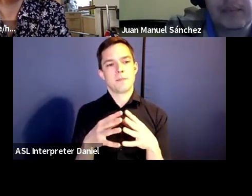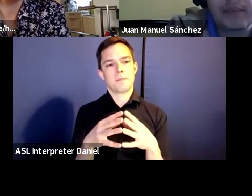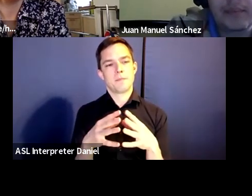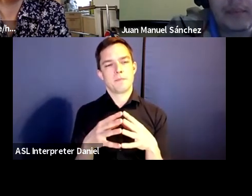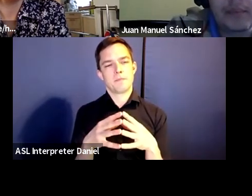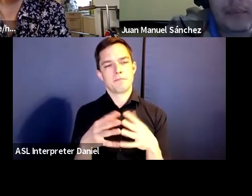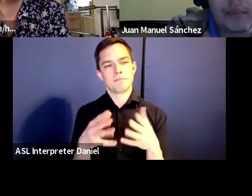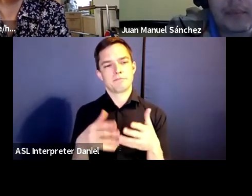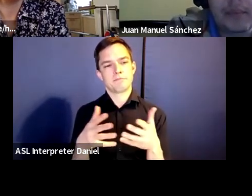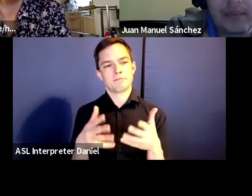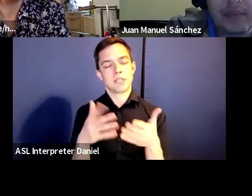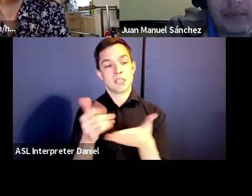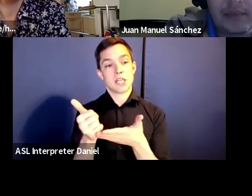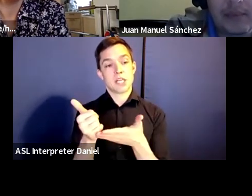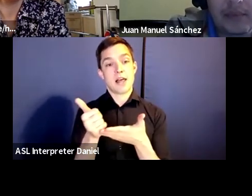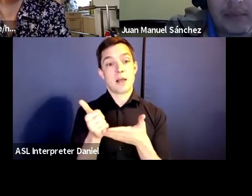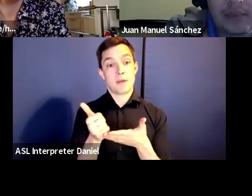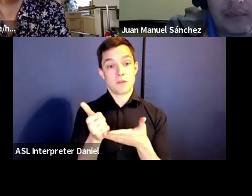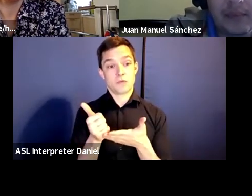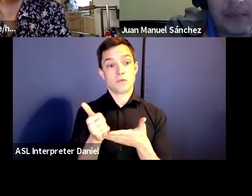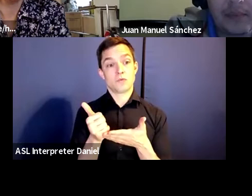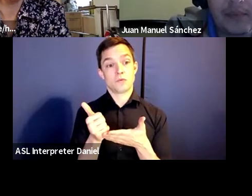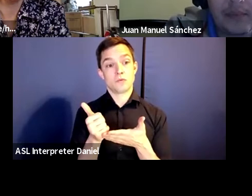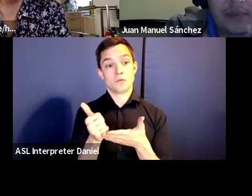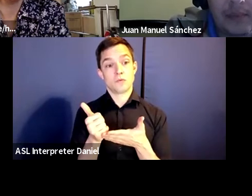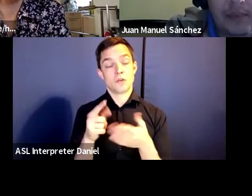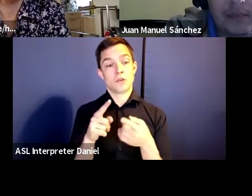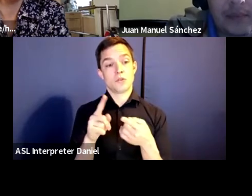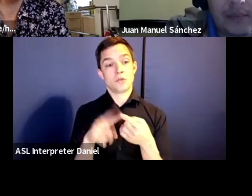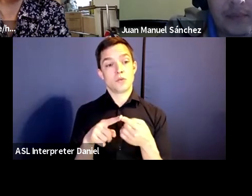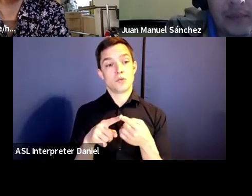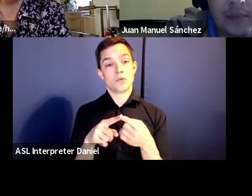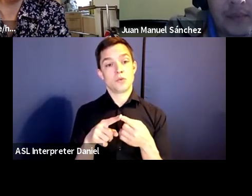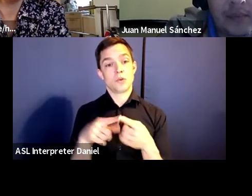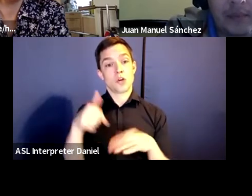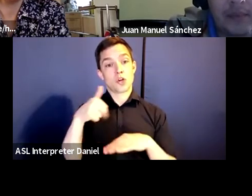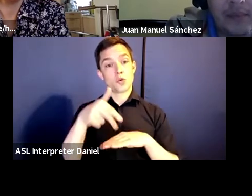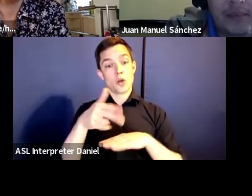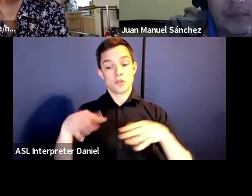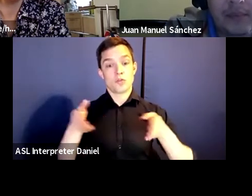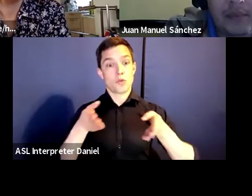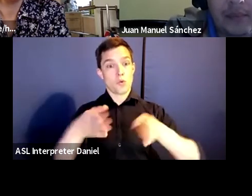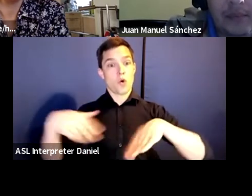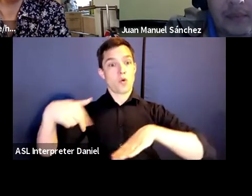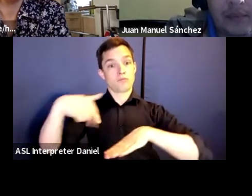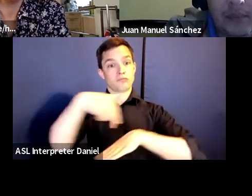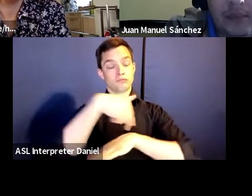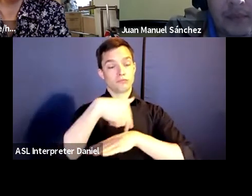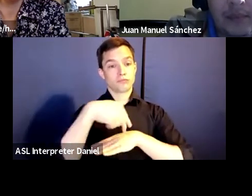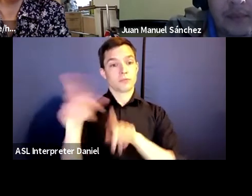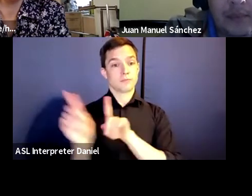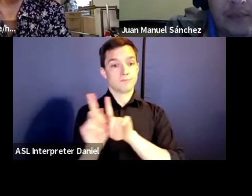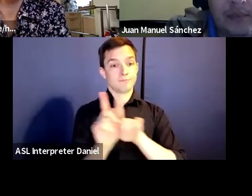what is it? Help us to cross the road, something, and then anything